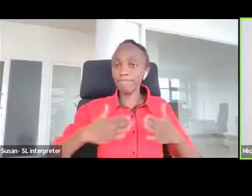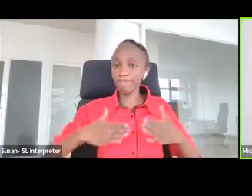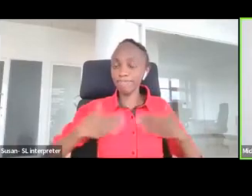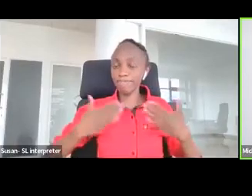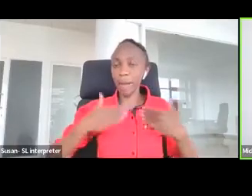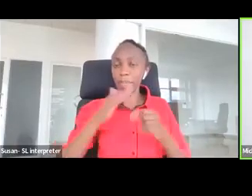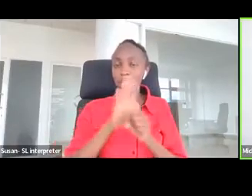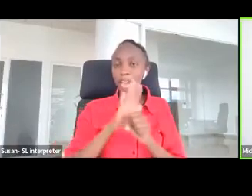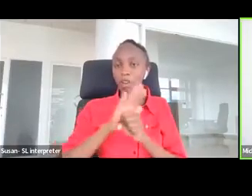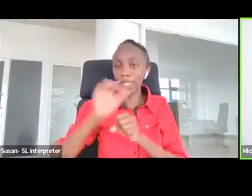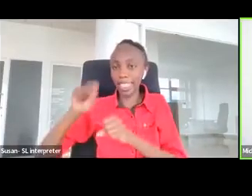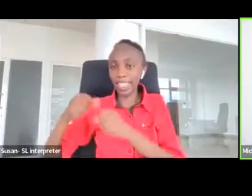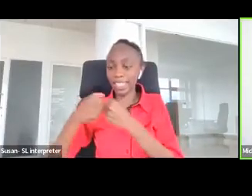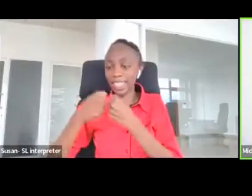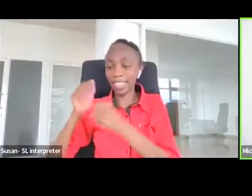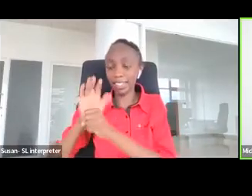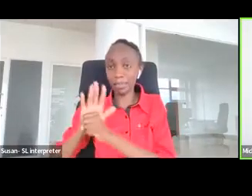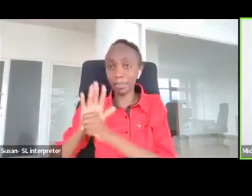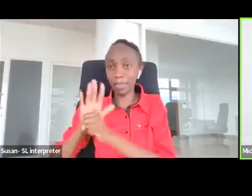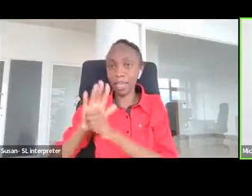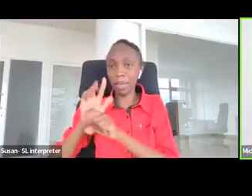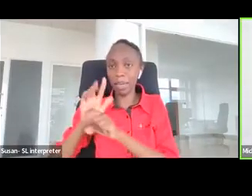challenges, they were able to participate.